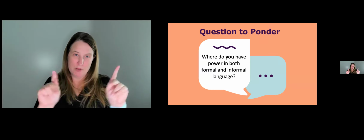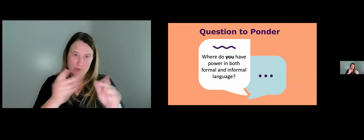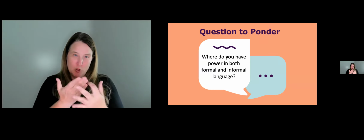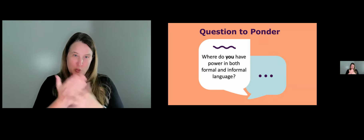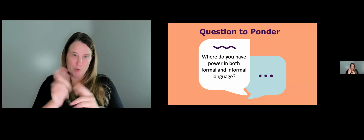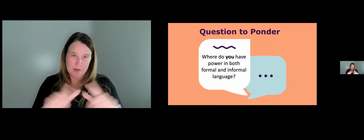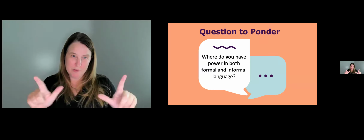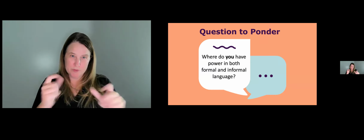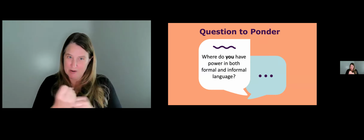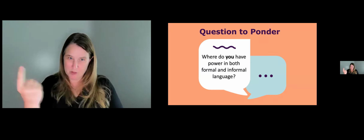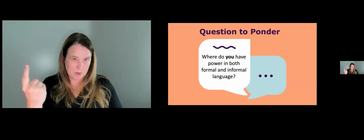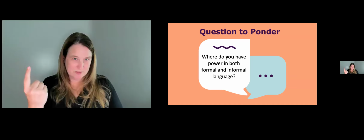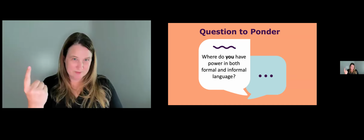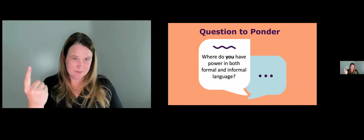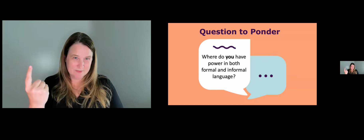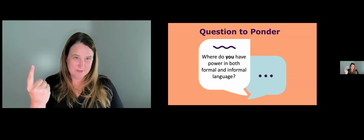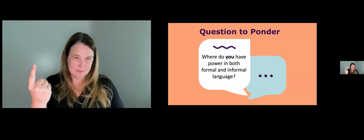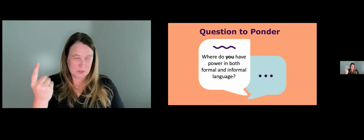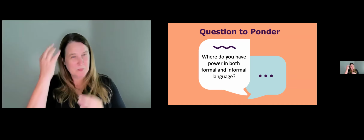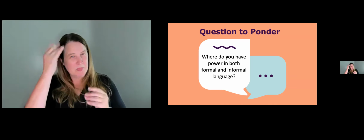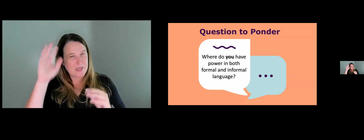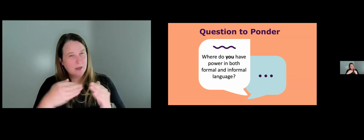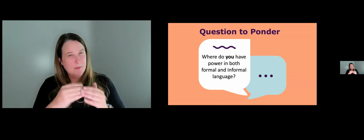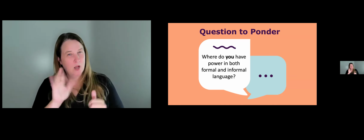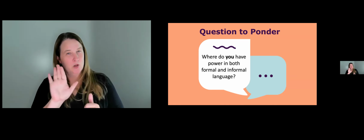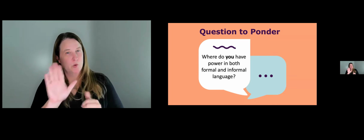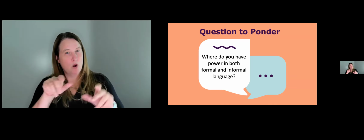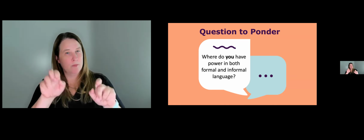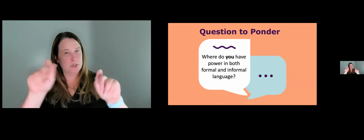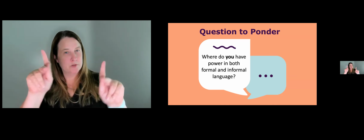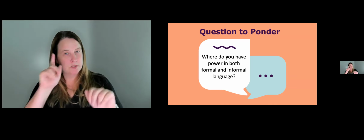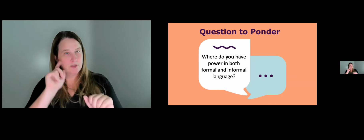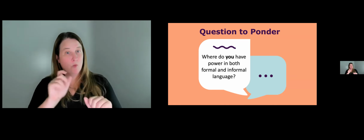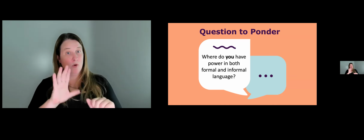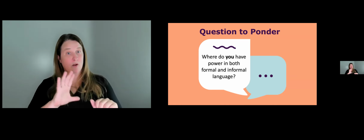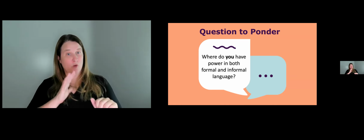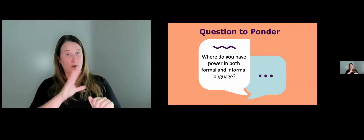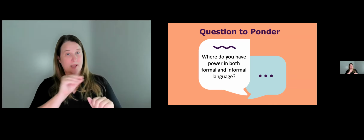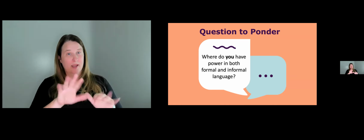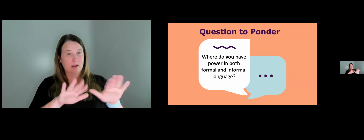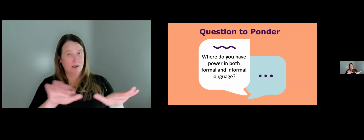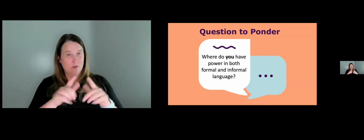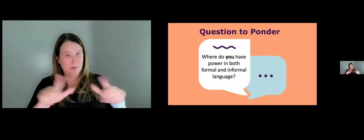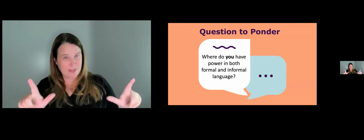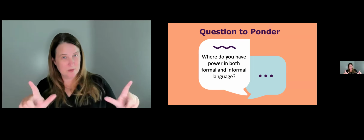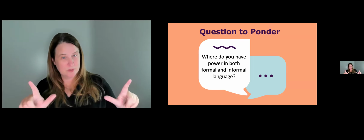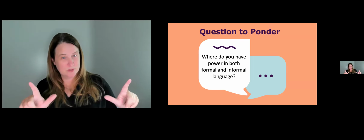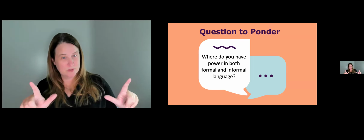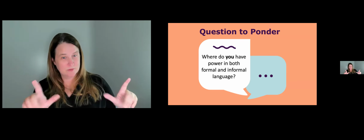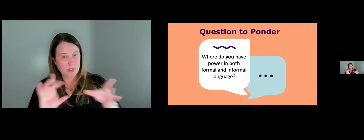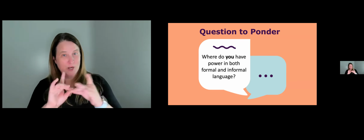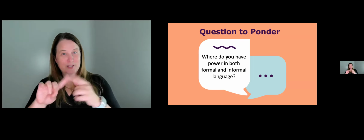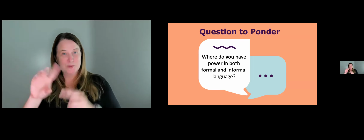Everyone influences others through language. So I want you to think about your